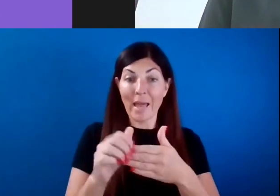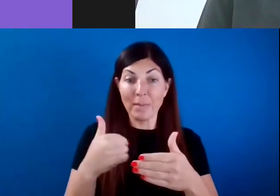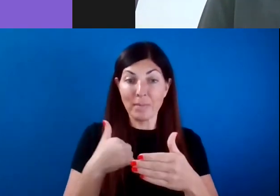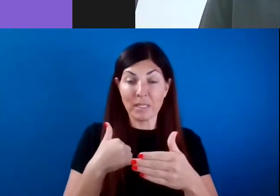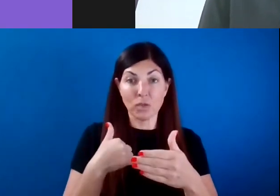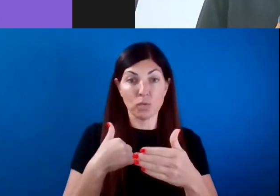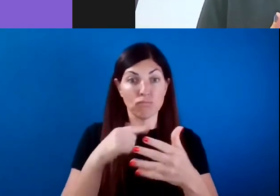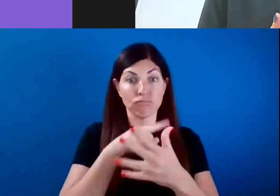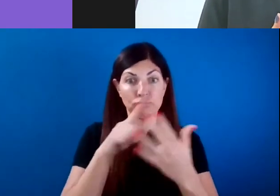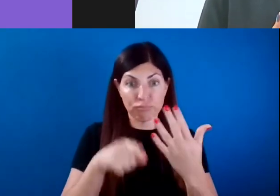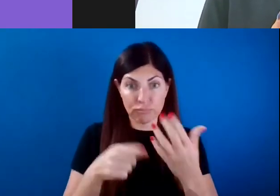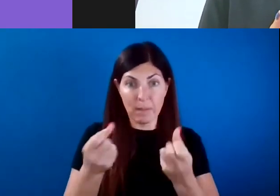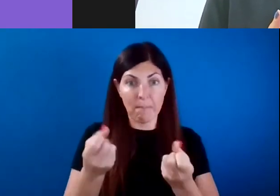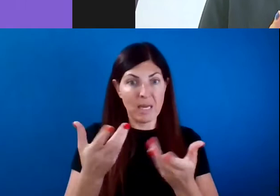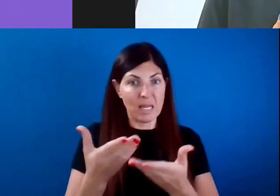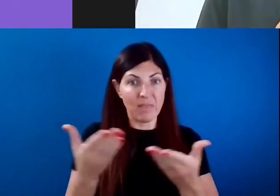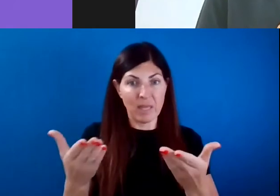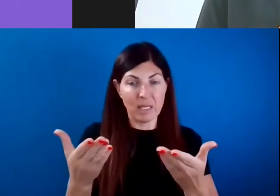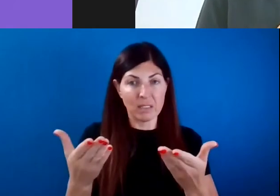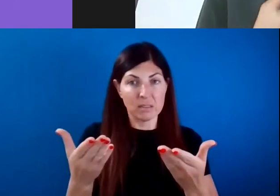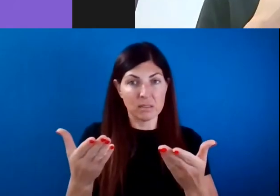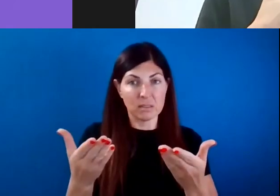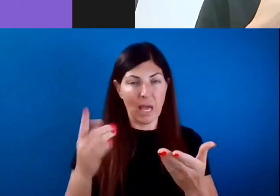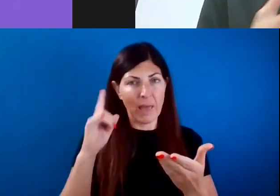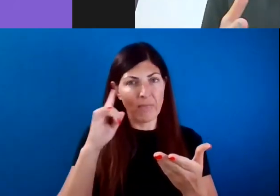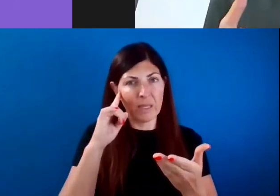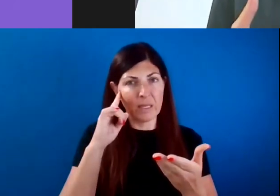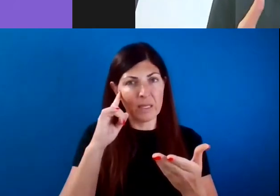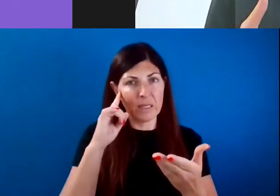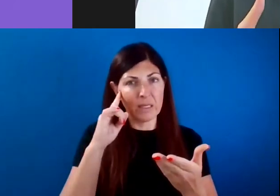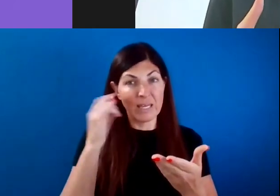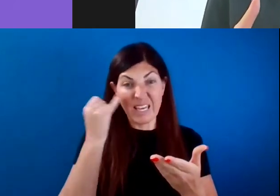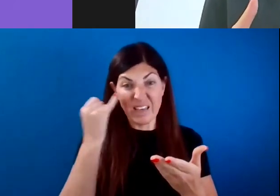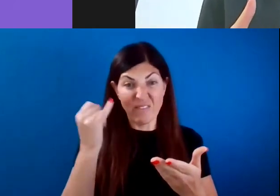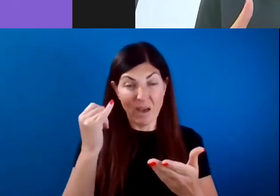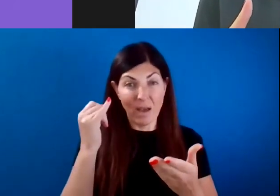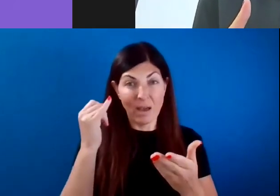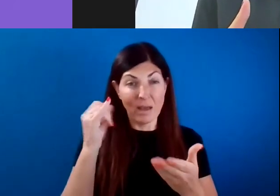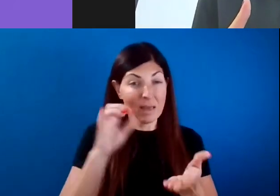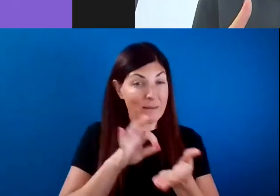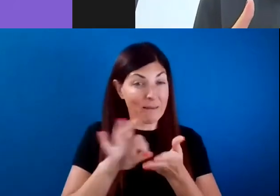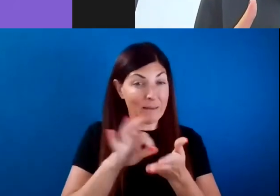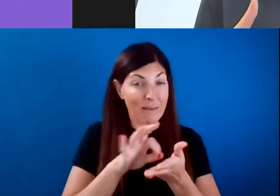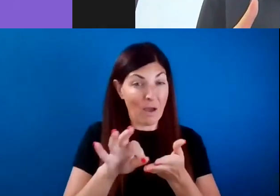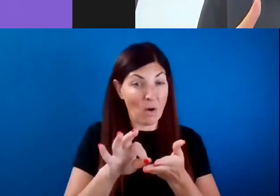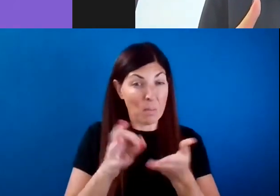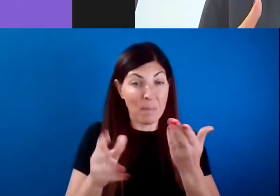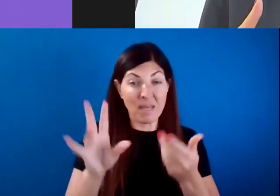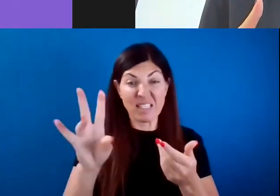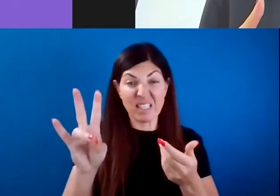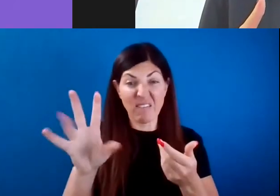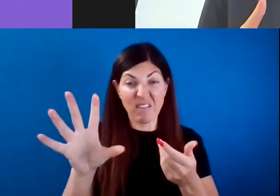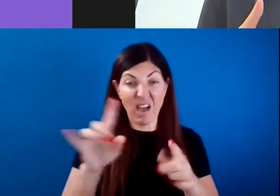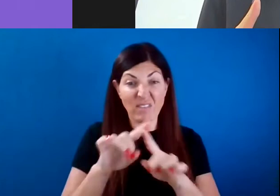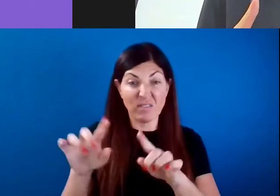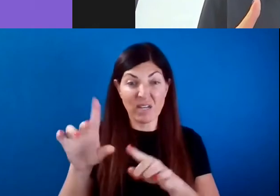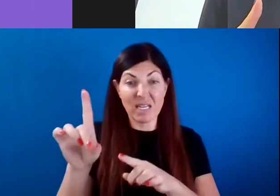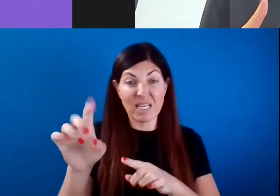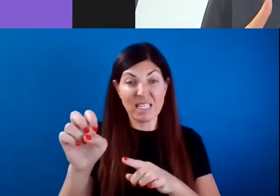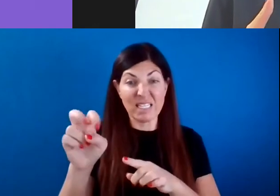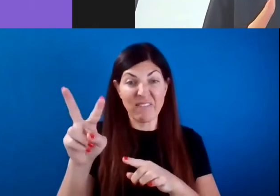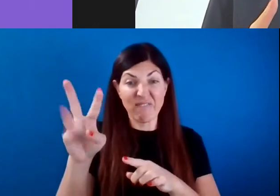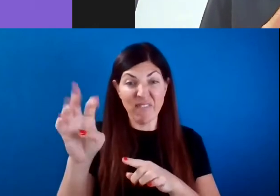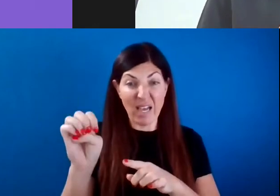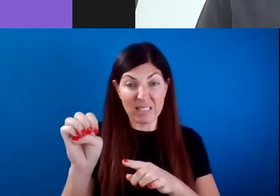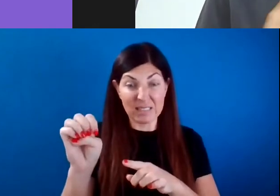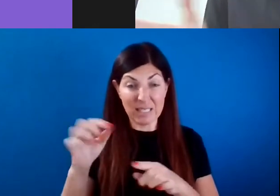different things, where I think if I grand total the various devices that I have, it's something like 75 or more,